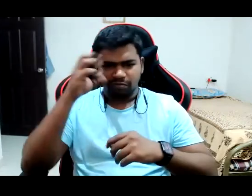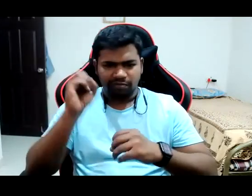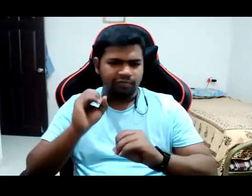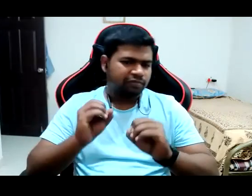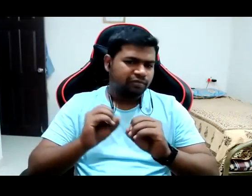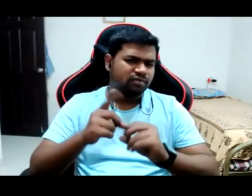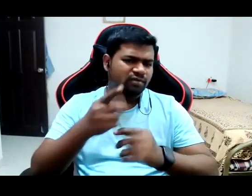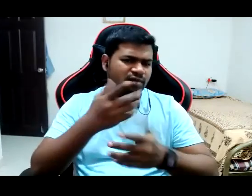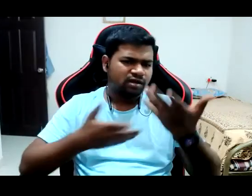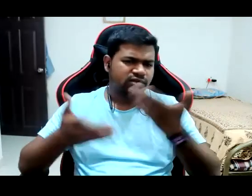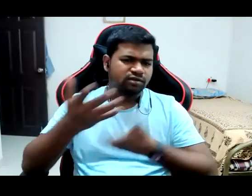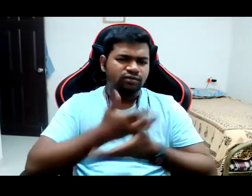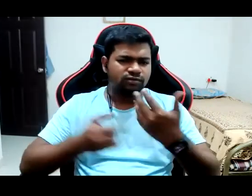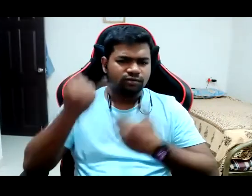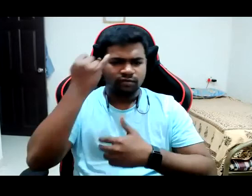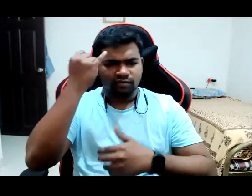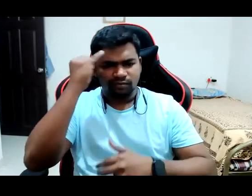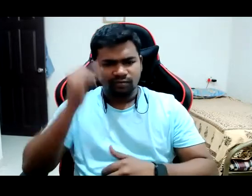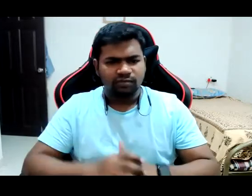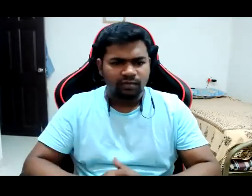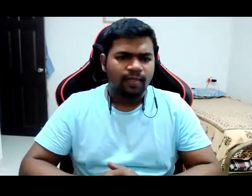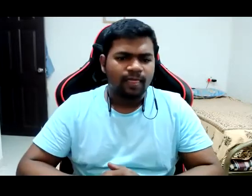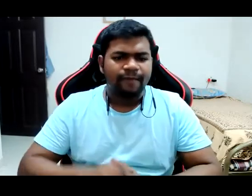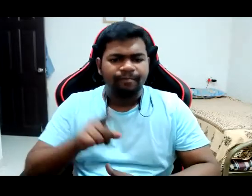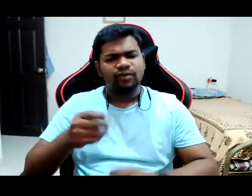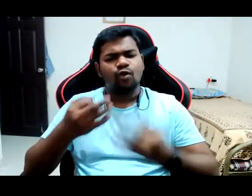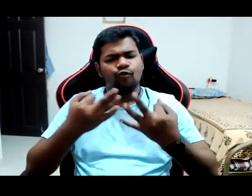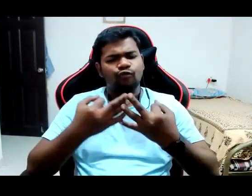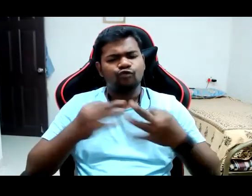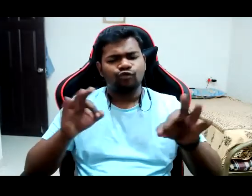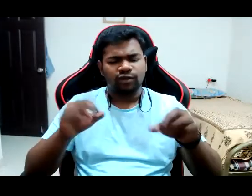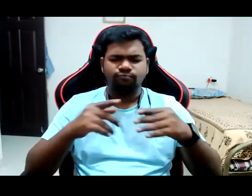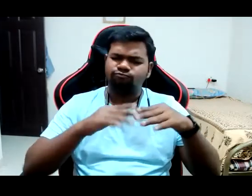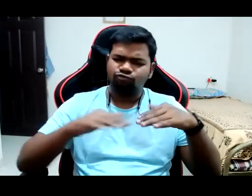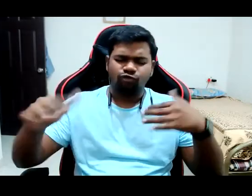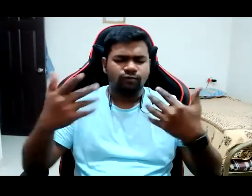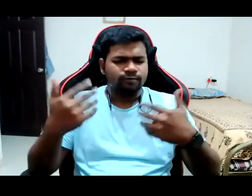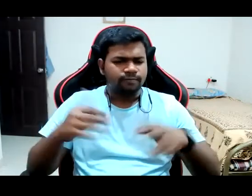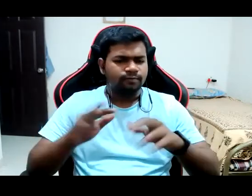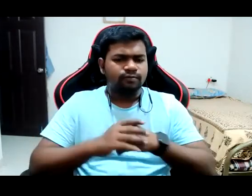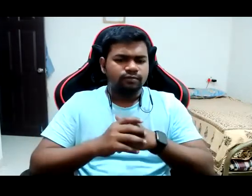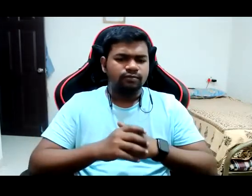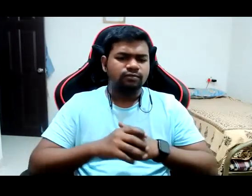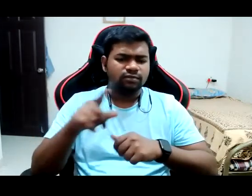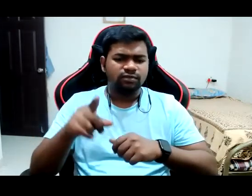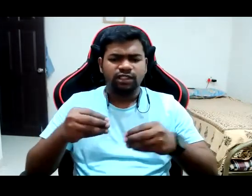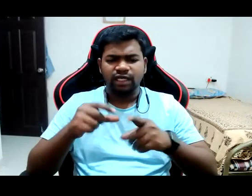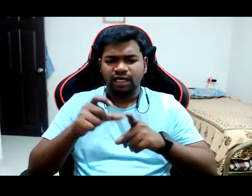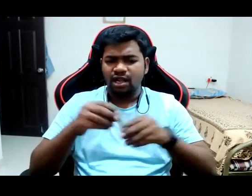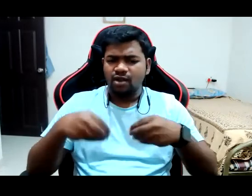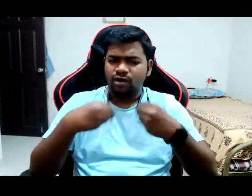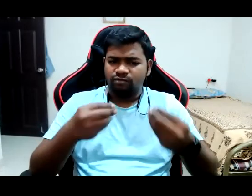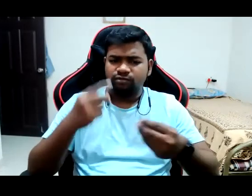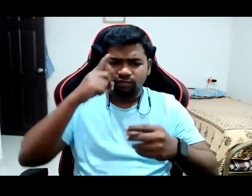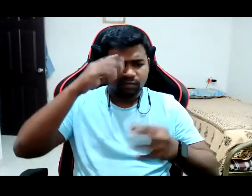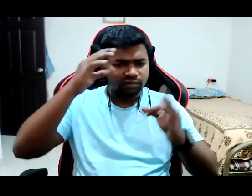ideas. Yeah. It's free flowing. There are no restrictions from us, and it's a very deliberate decision again to keep the